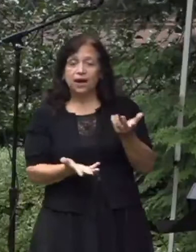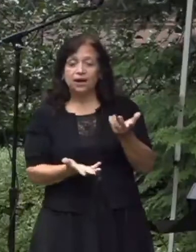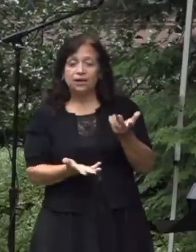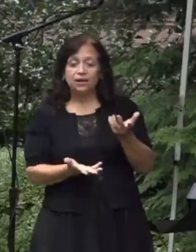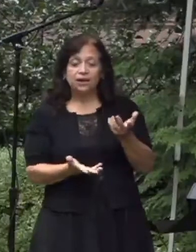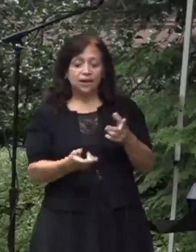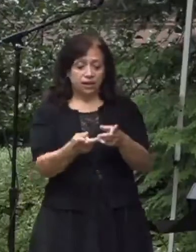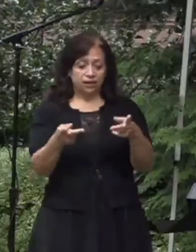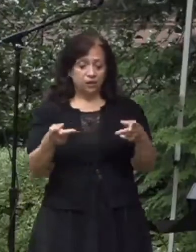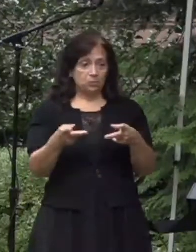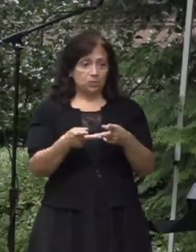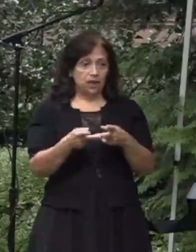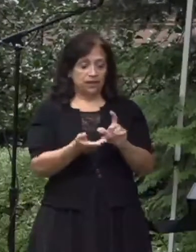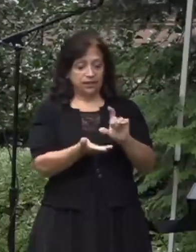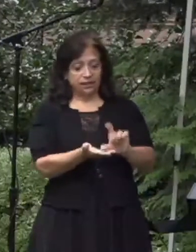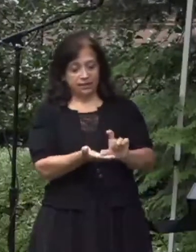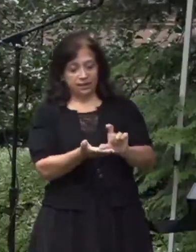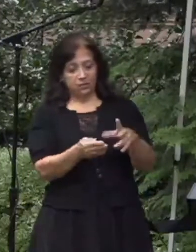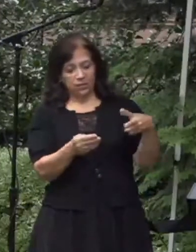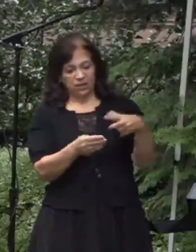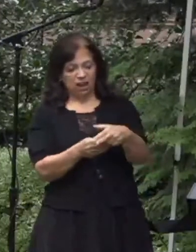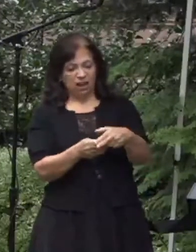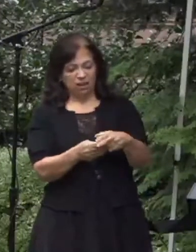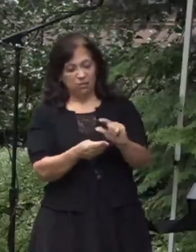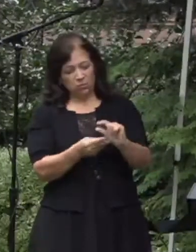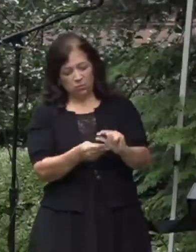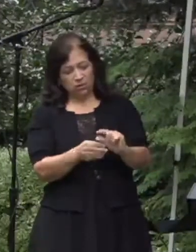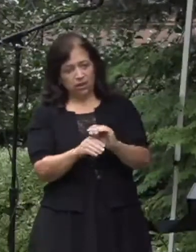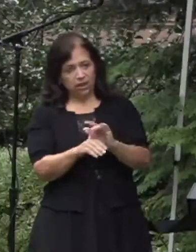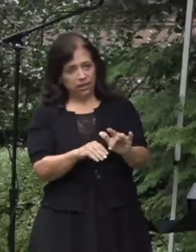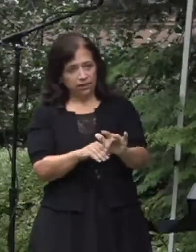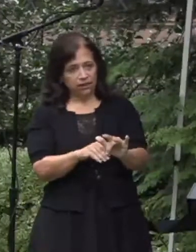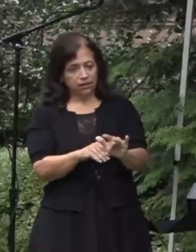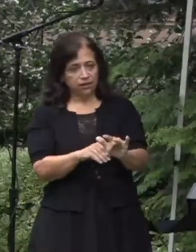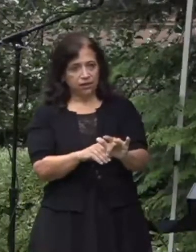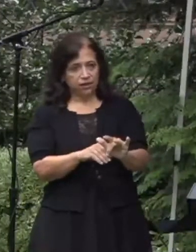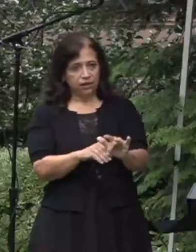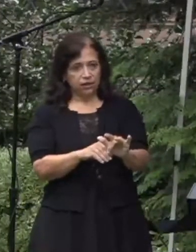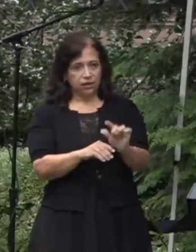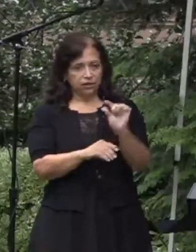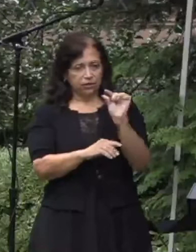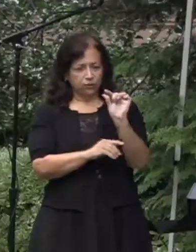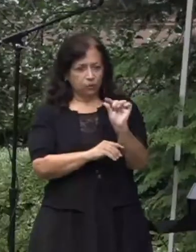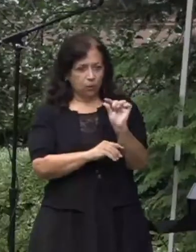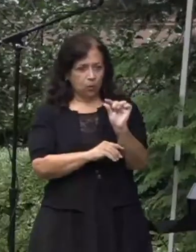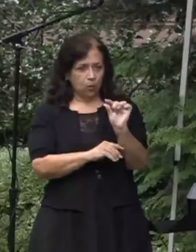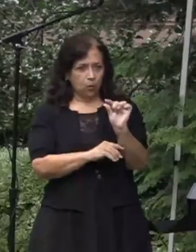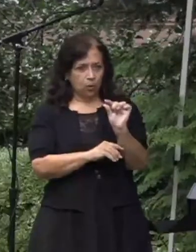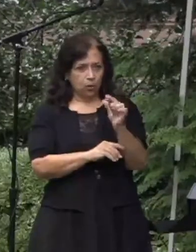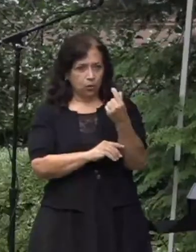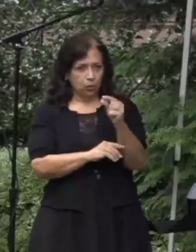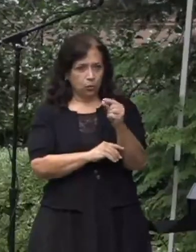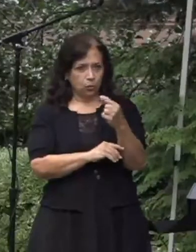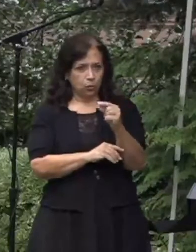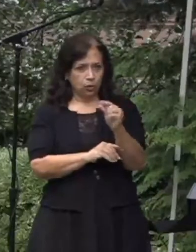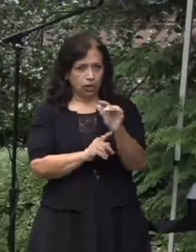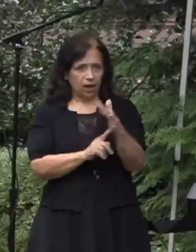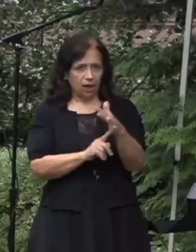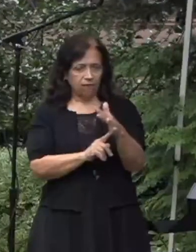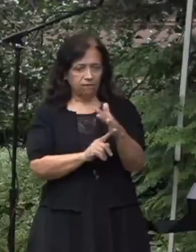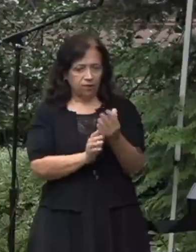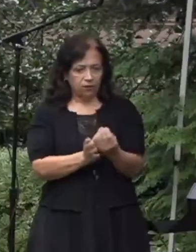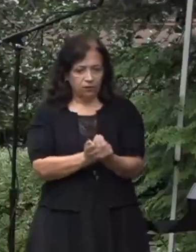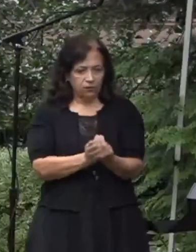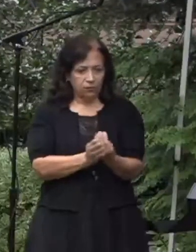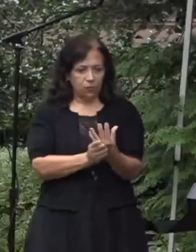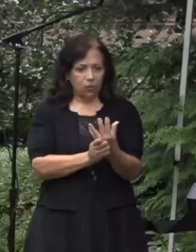In the place where the stump had been cut down to nothing, this tiny green leaf